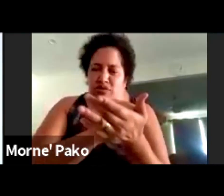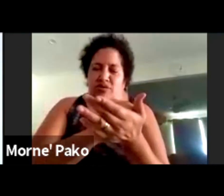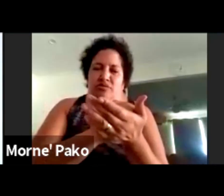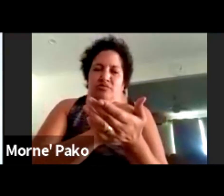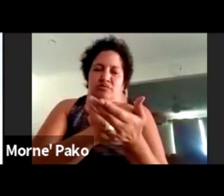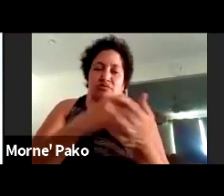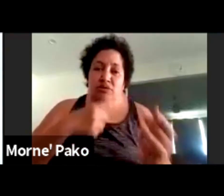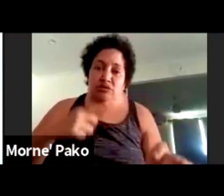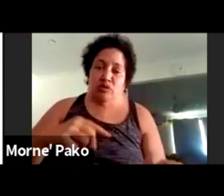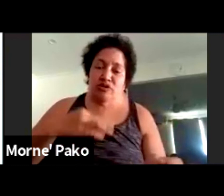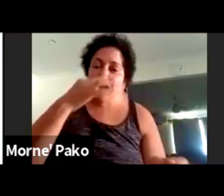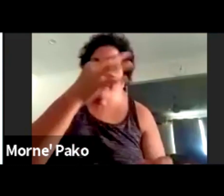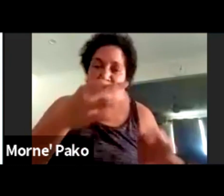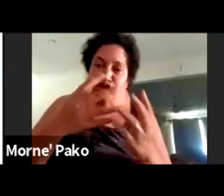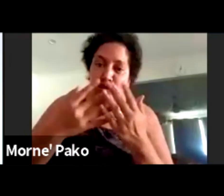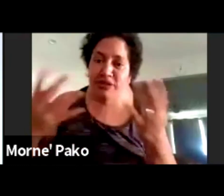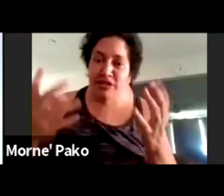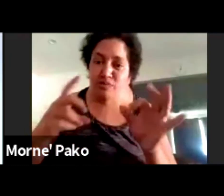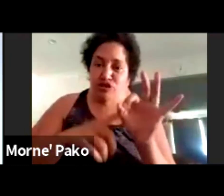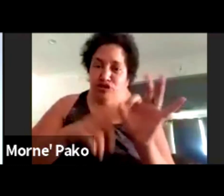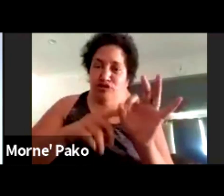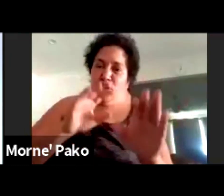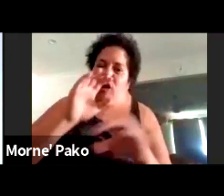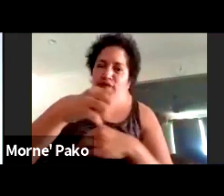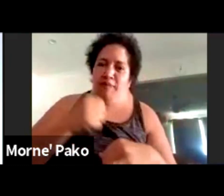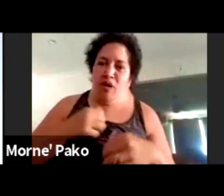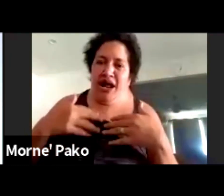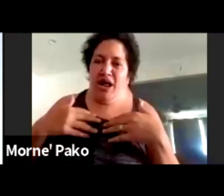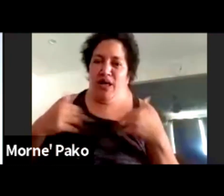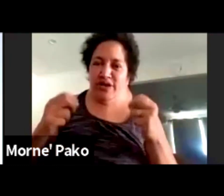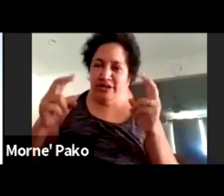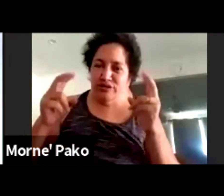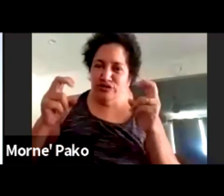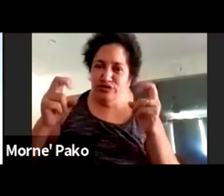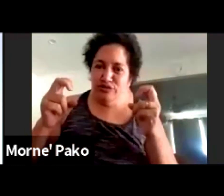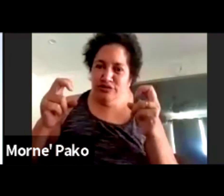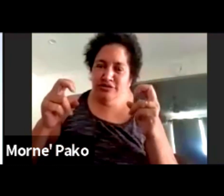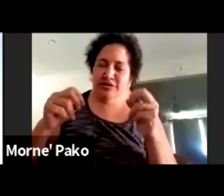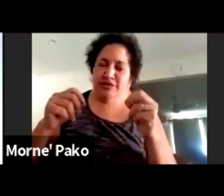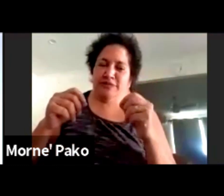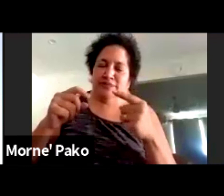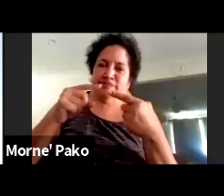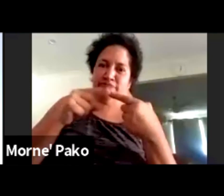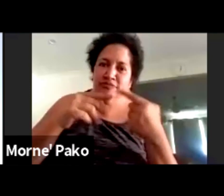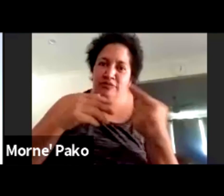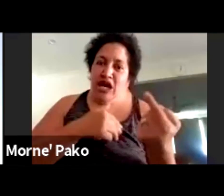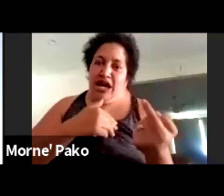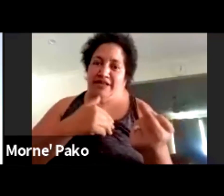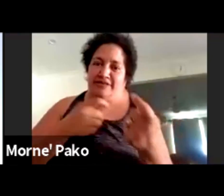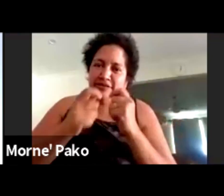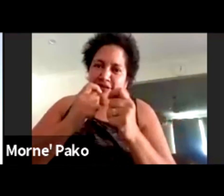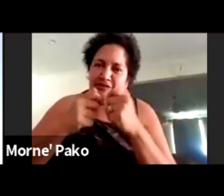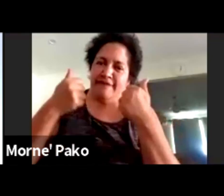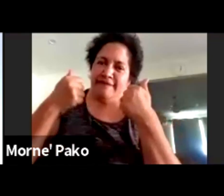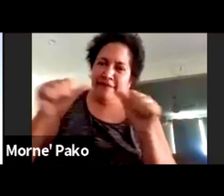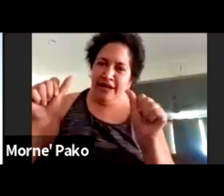earlier about the doctor talking about booking. There are a lot of health